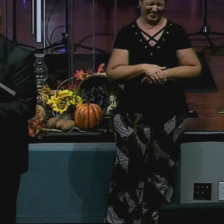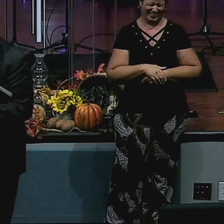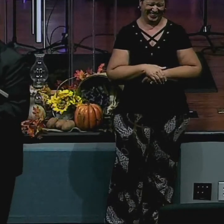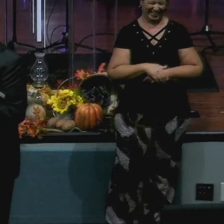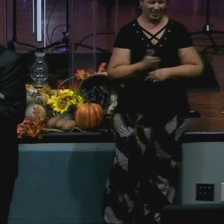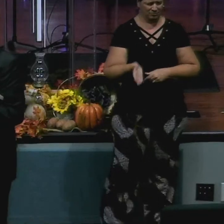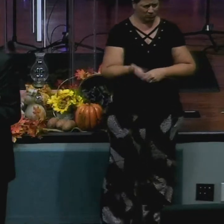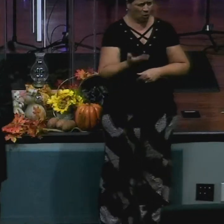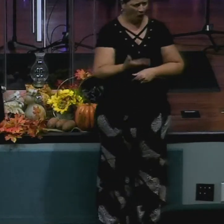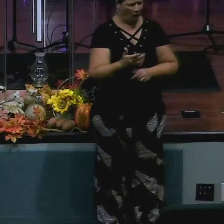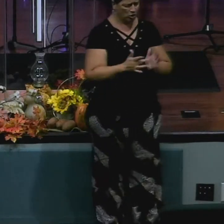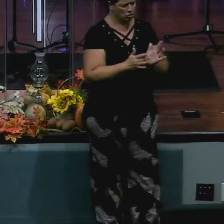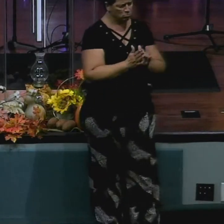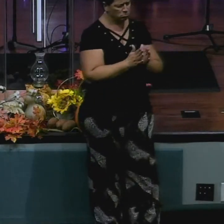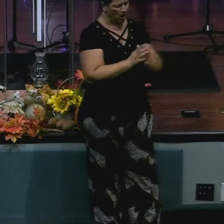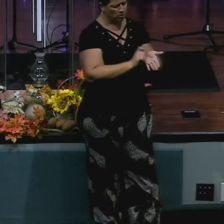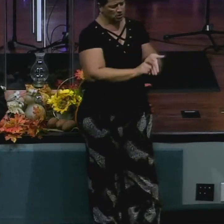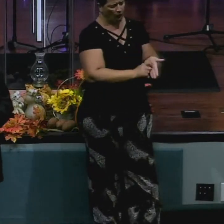get your Bible signed. You like him.